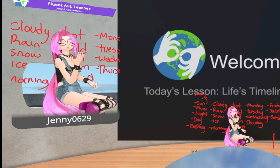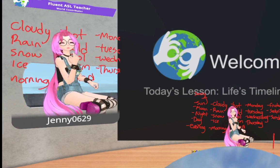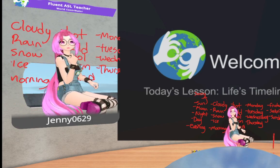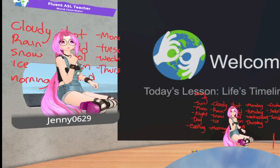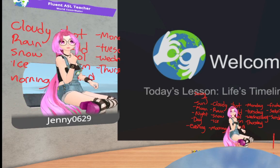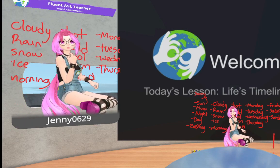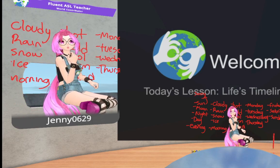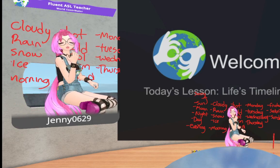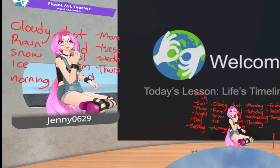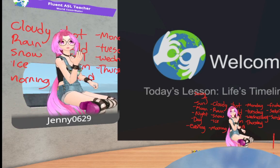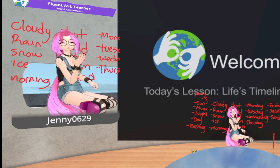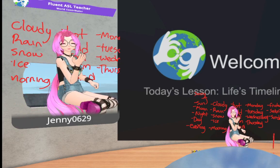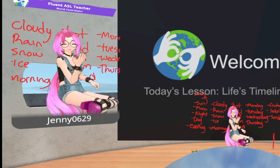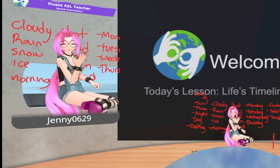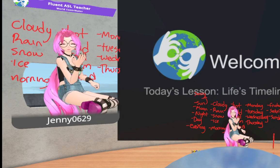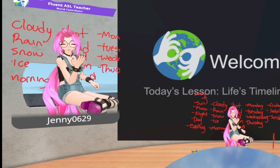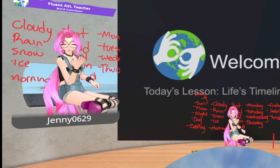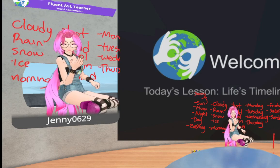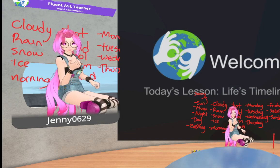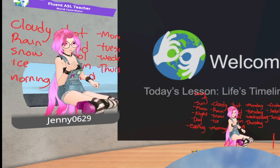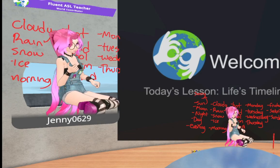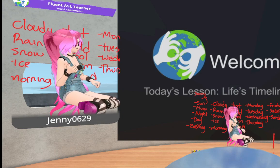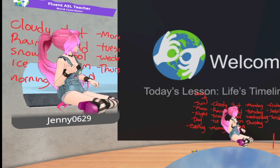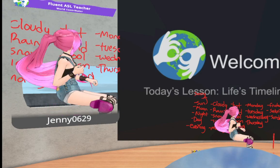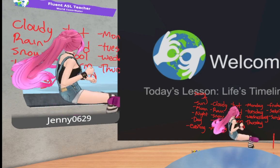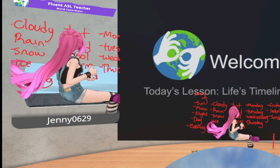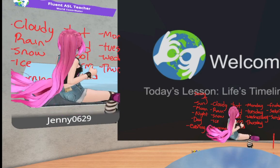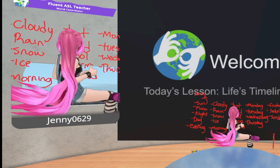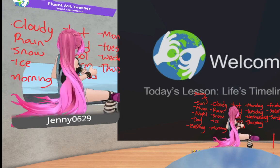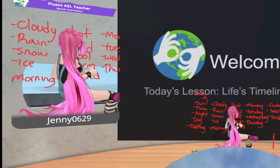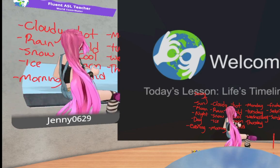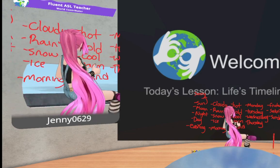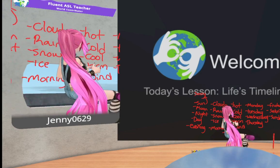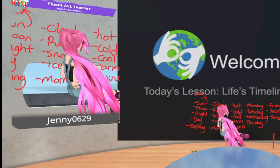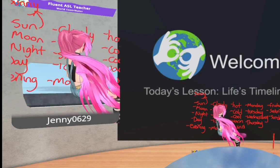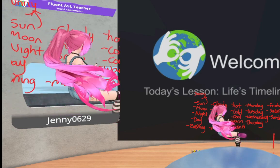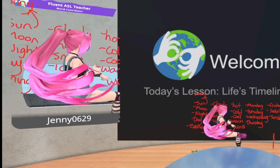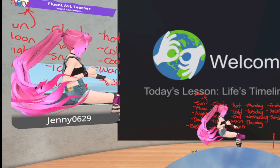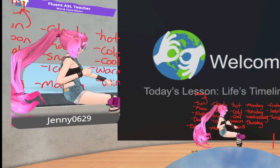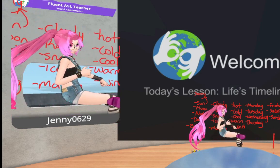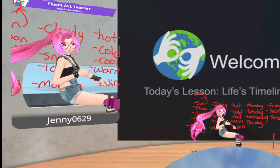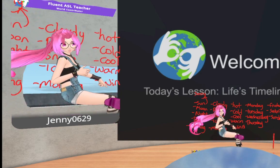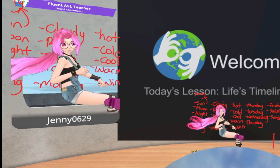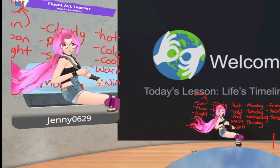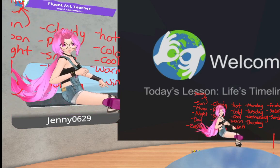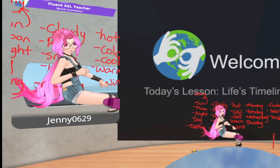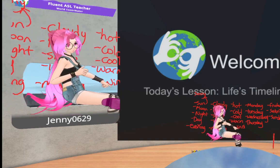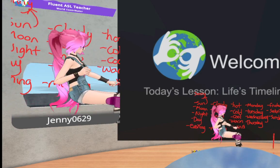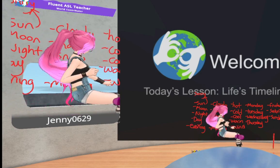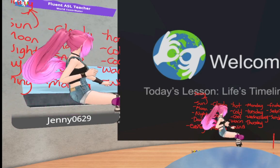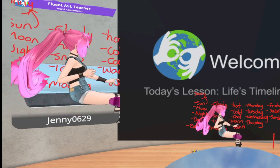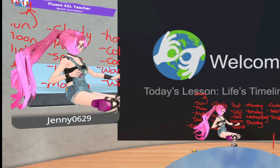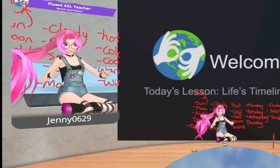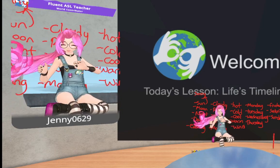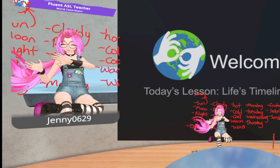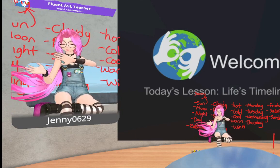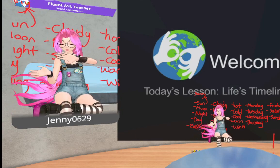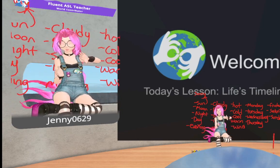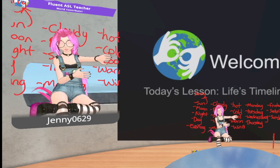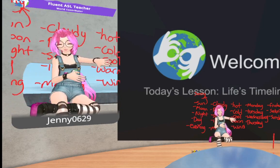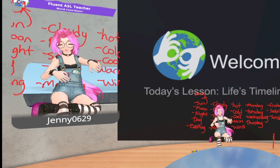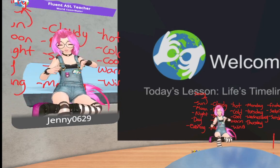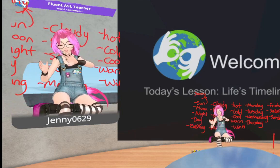Warm. Warm. Good job. Okay. And then wind. I kind of accidentally taught this one